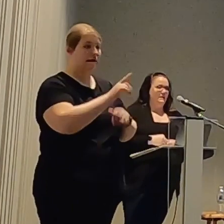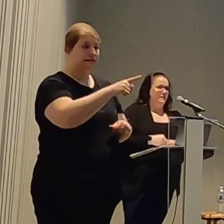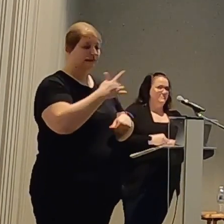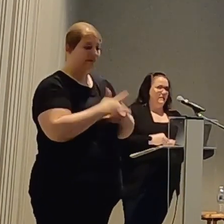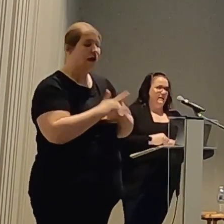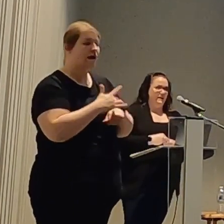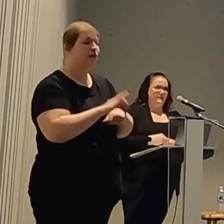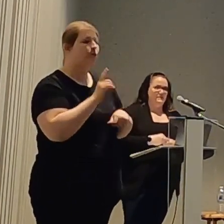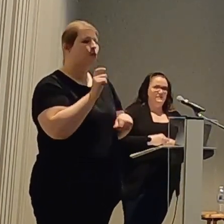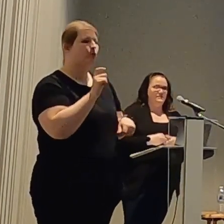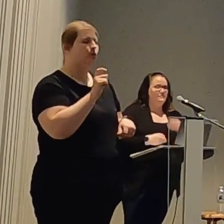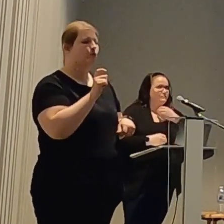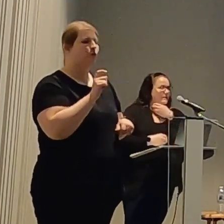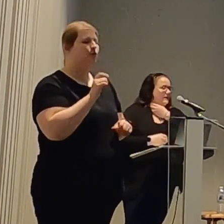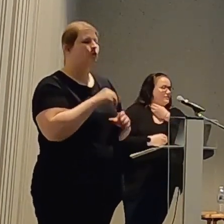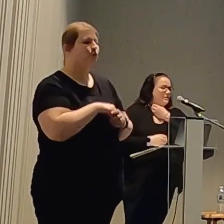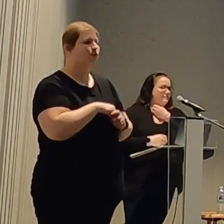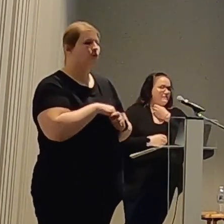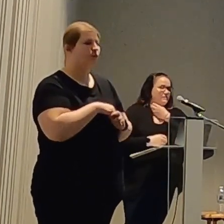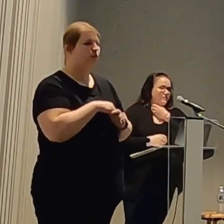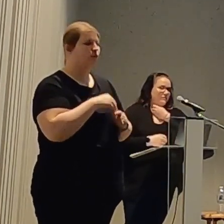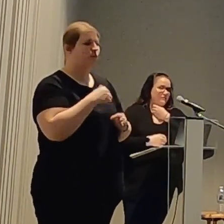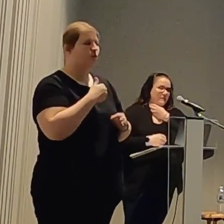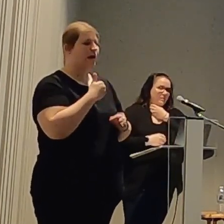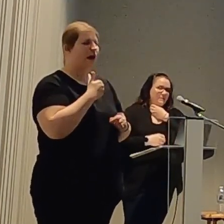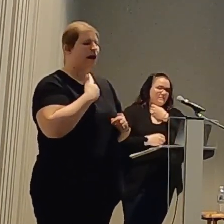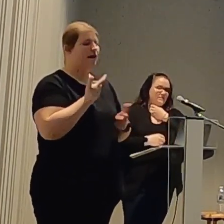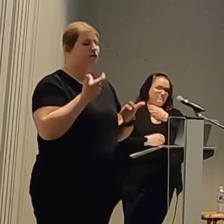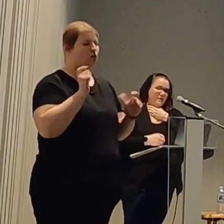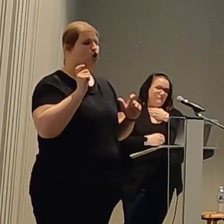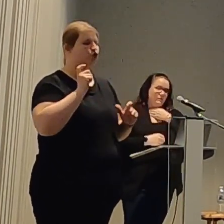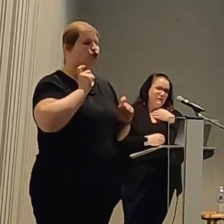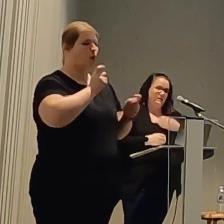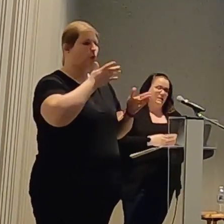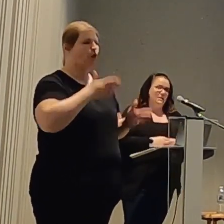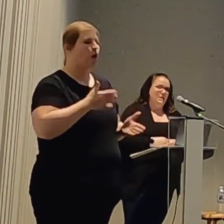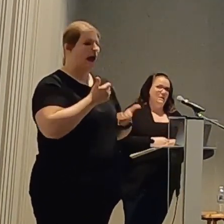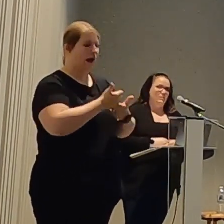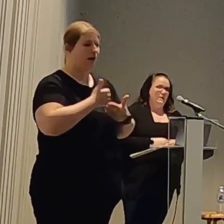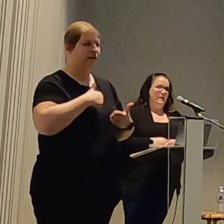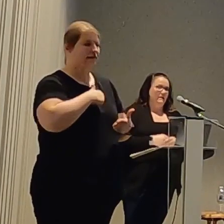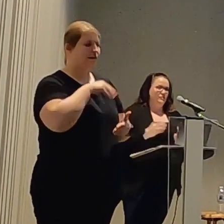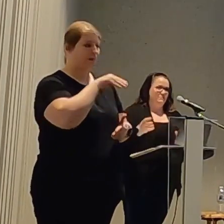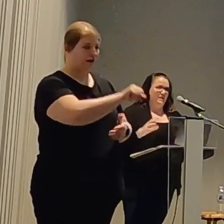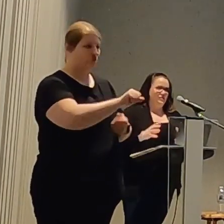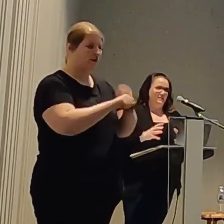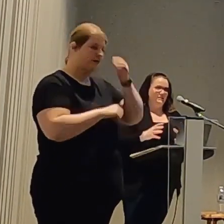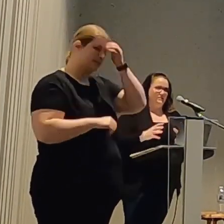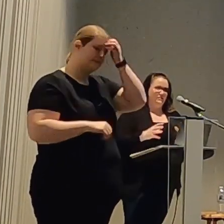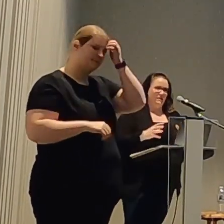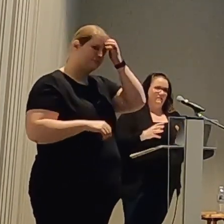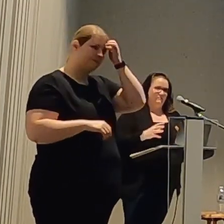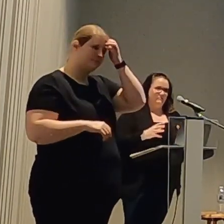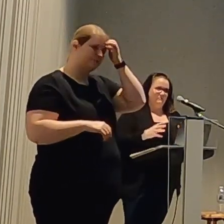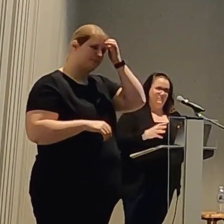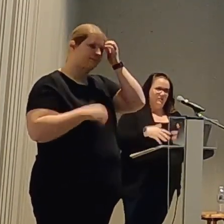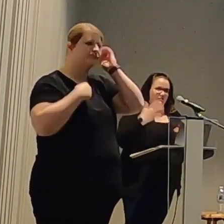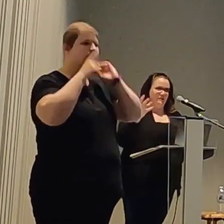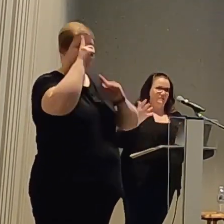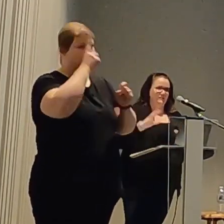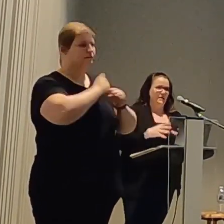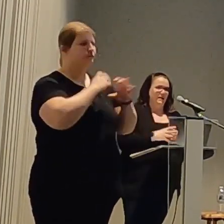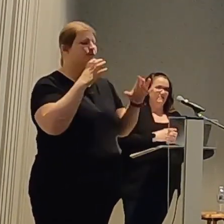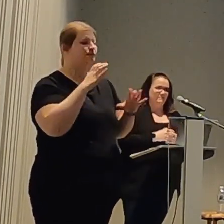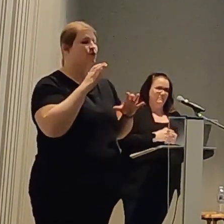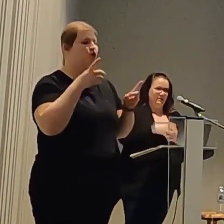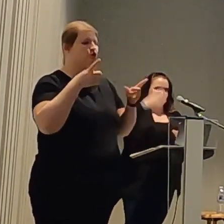available, and we had a generous donor help us pay for it. What I have to imagine is the